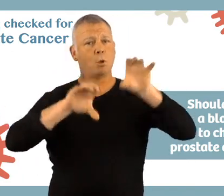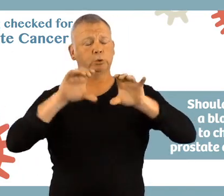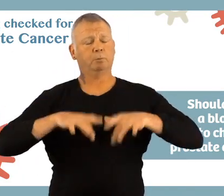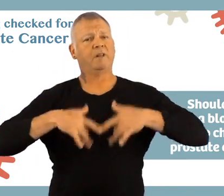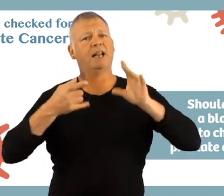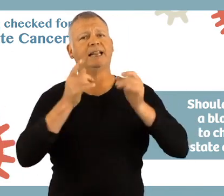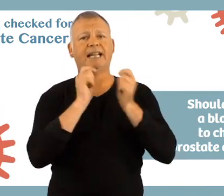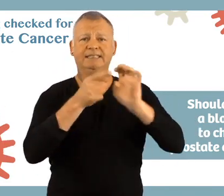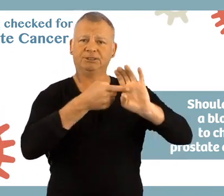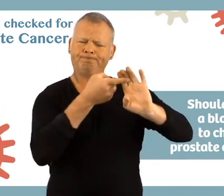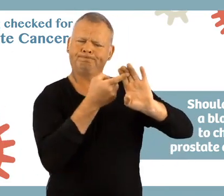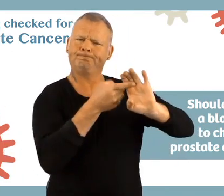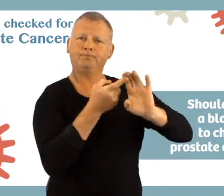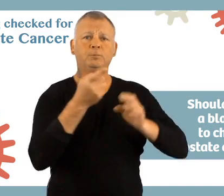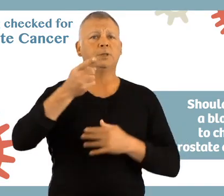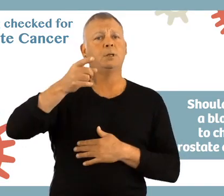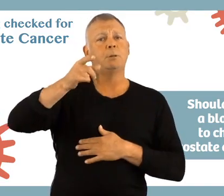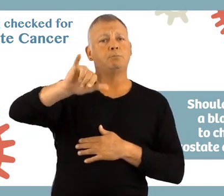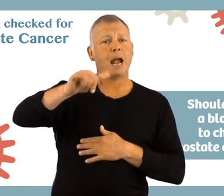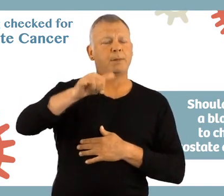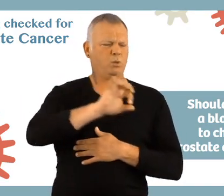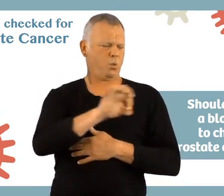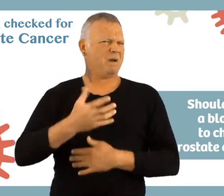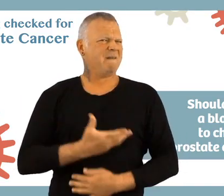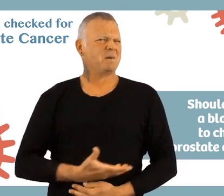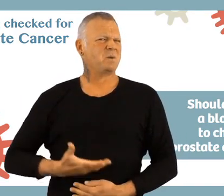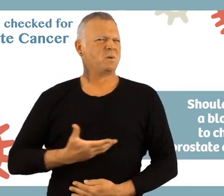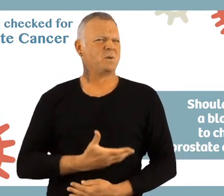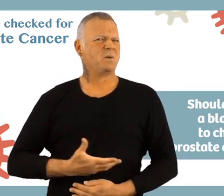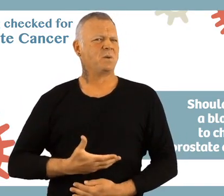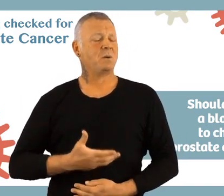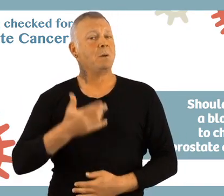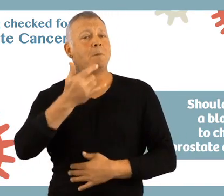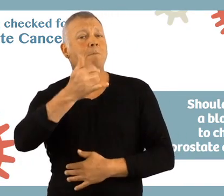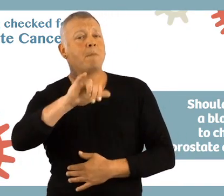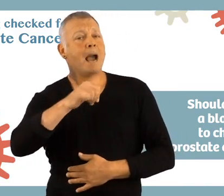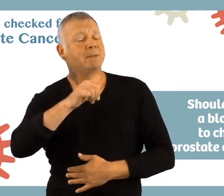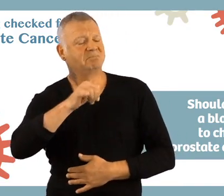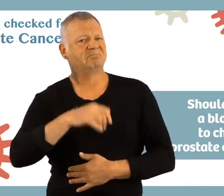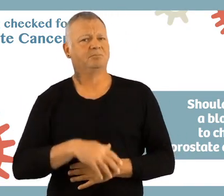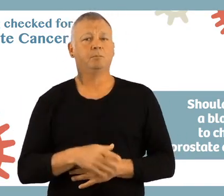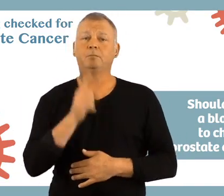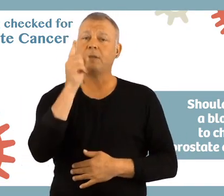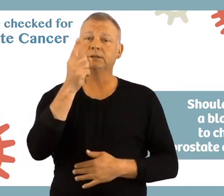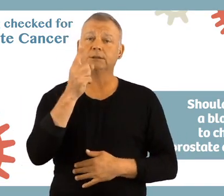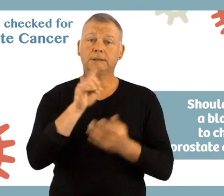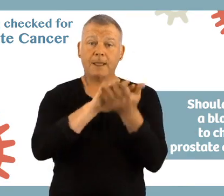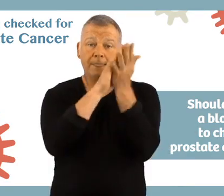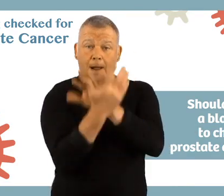While the PSA blood test and the DRE may be uncomfortable, there is no risk from having them. They do